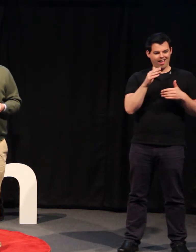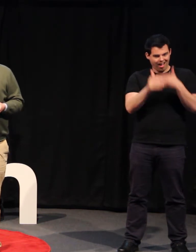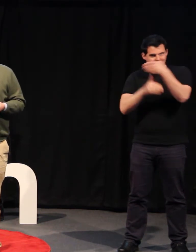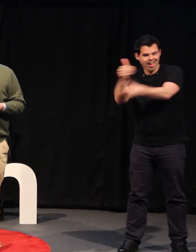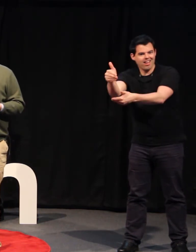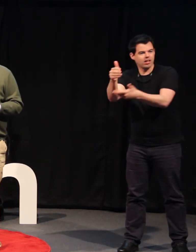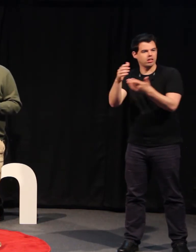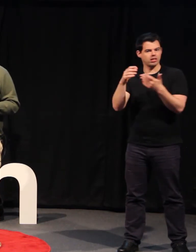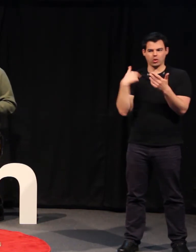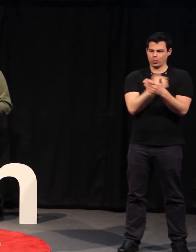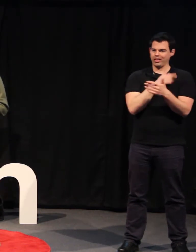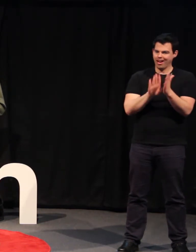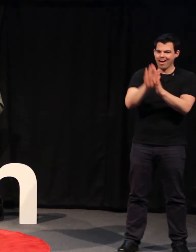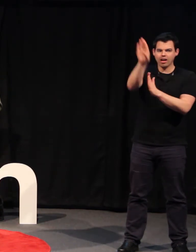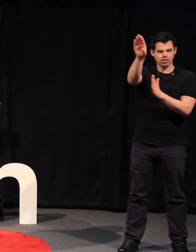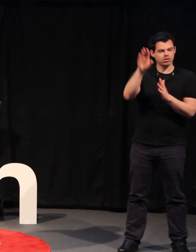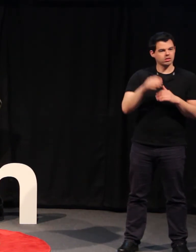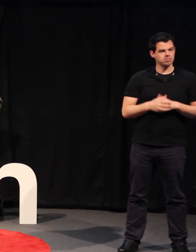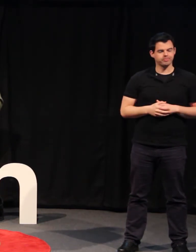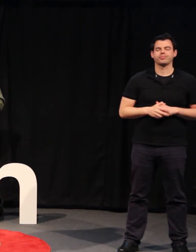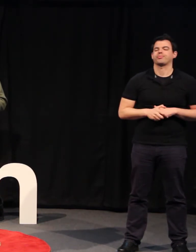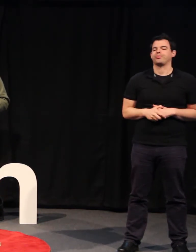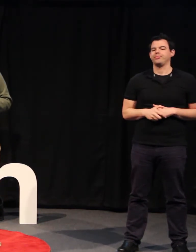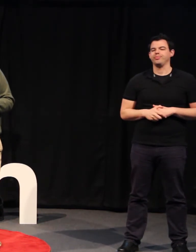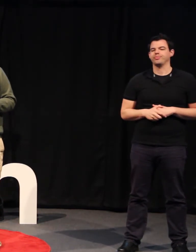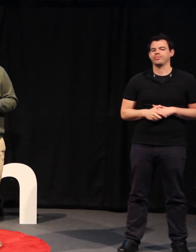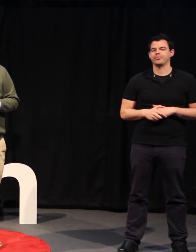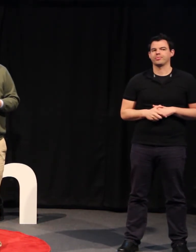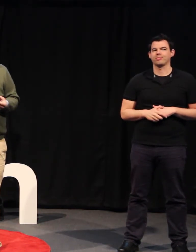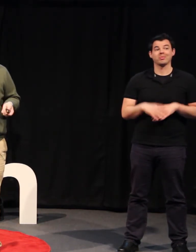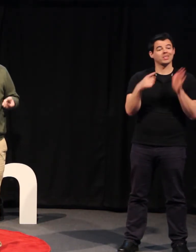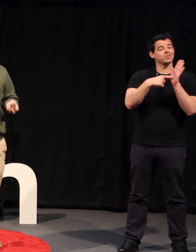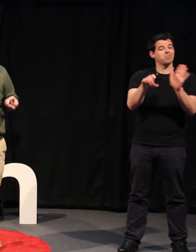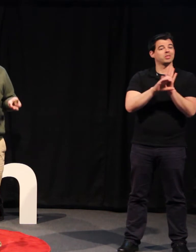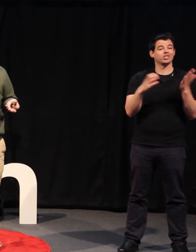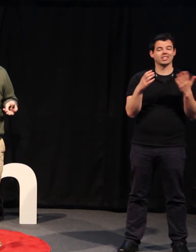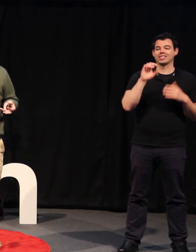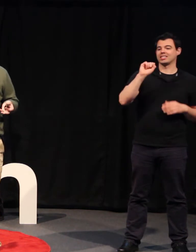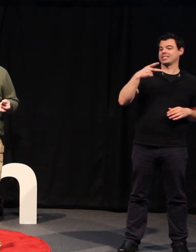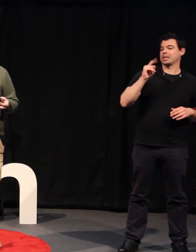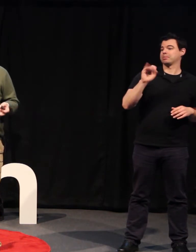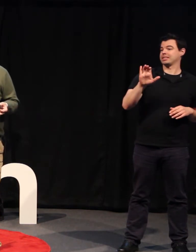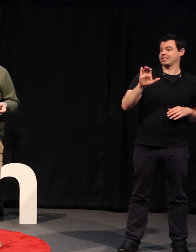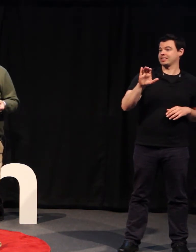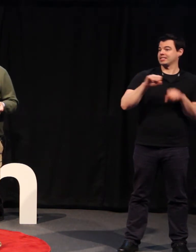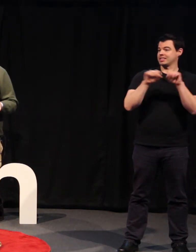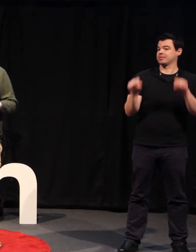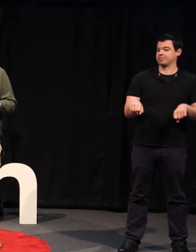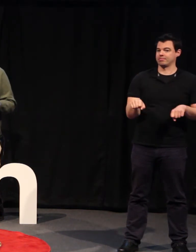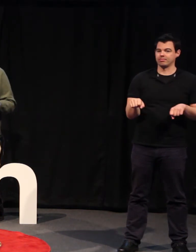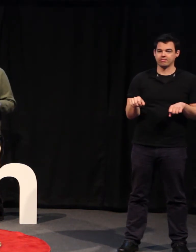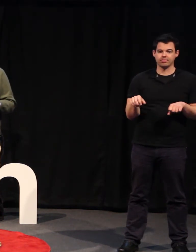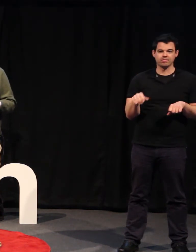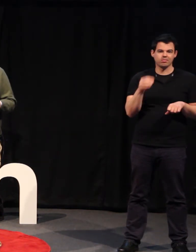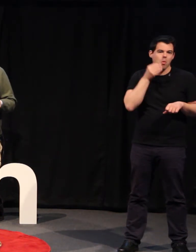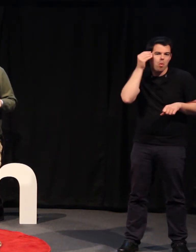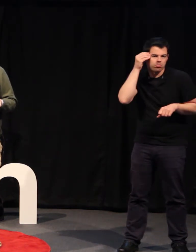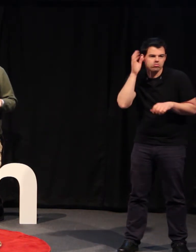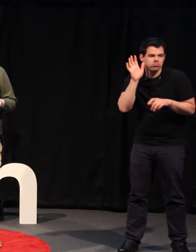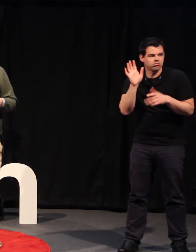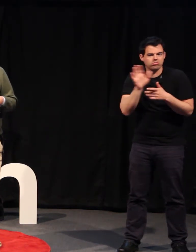So here's a couple of pictures of septic systems. So home septic systems is basically a Victorian